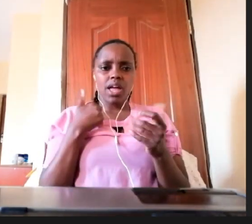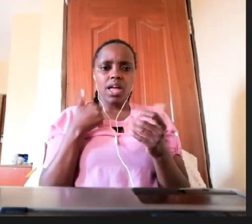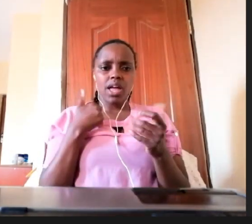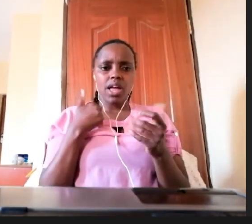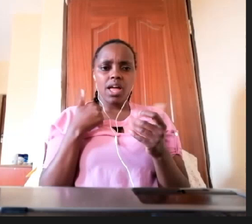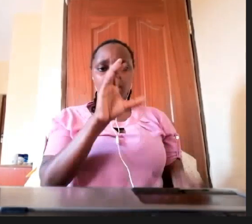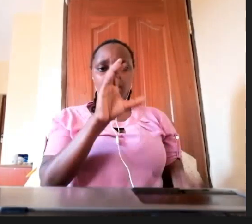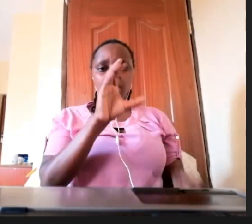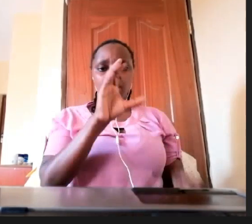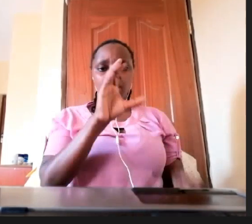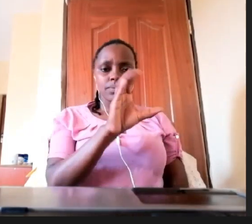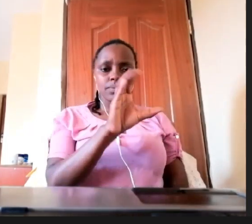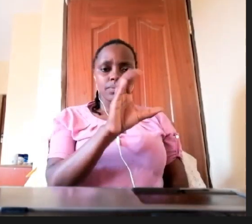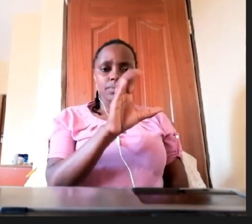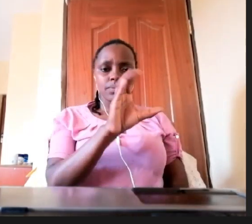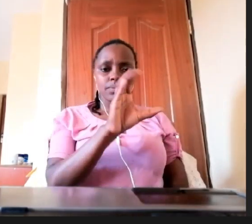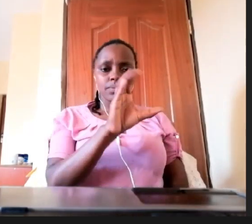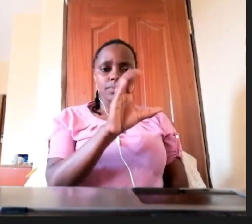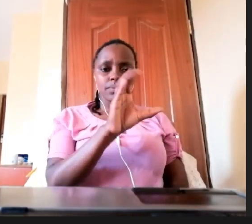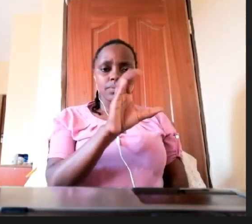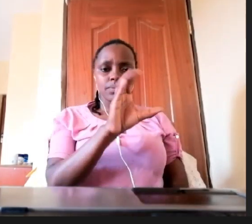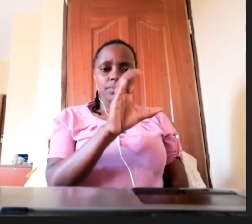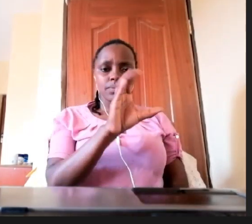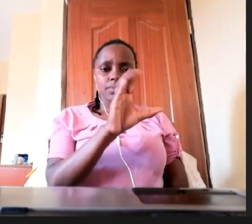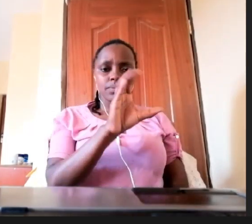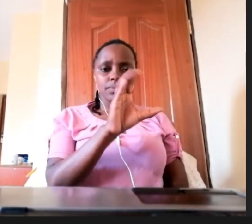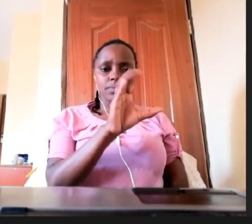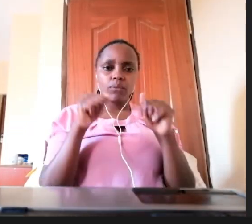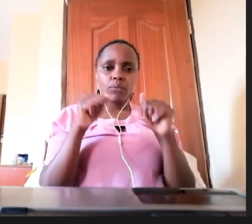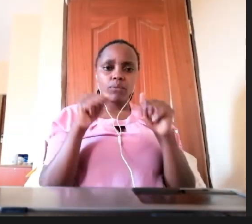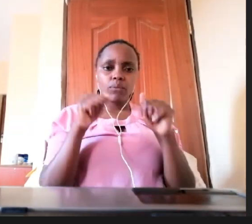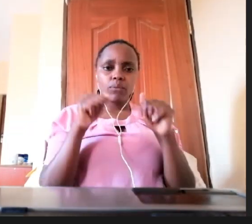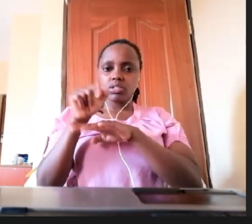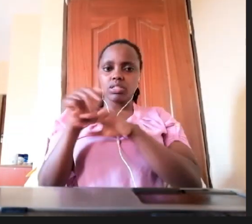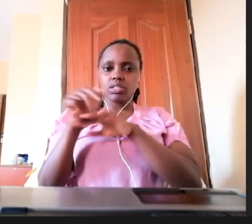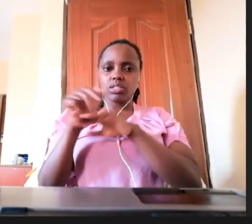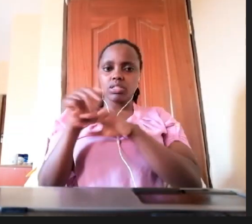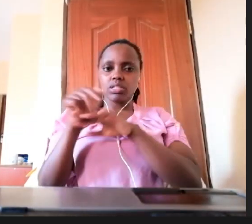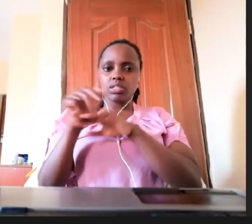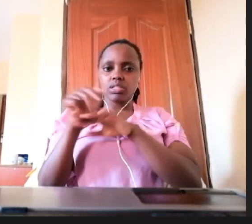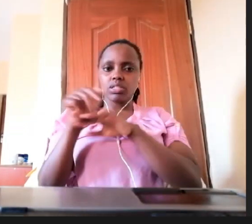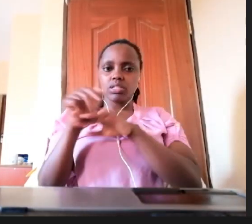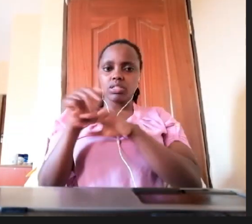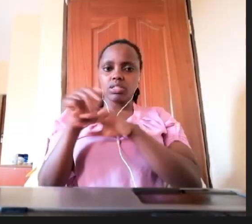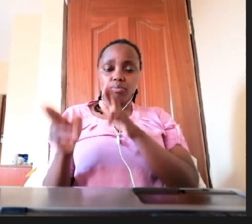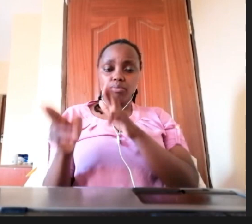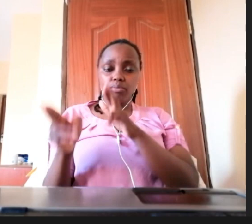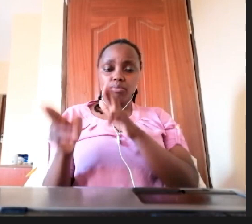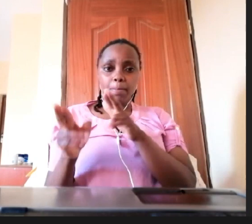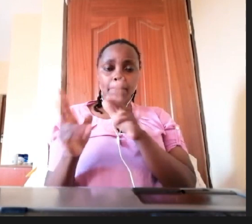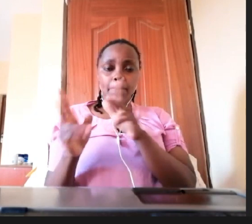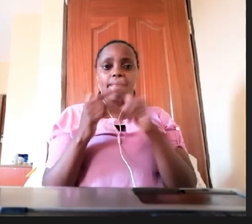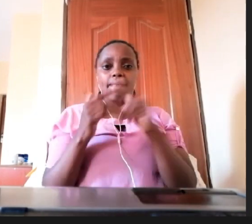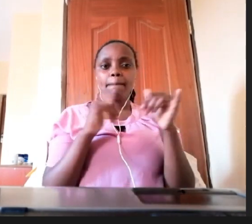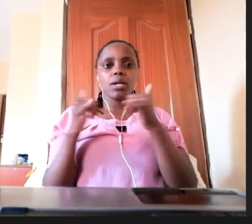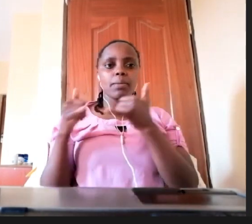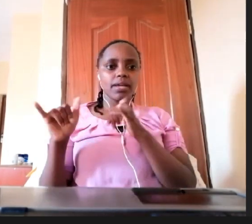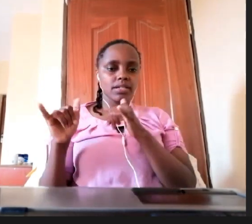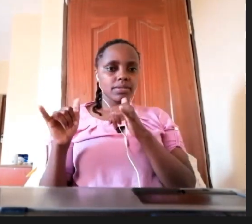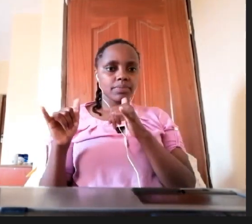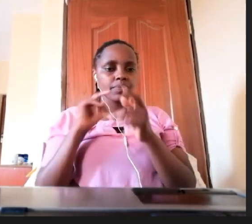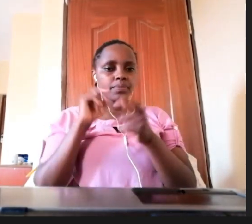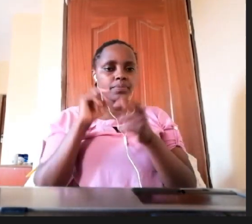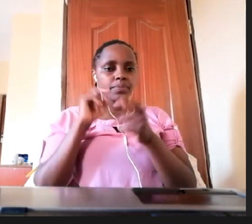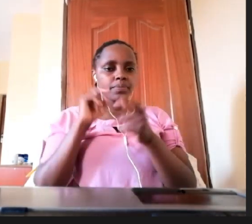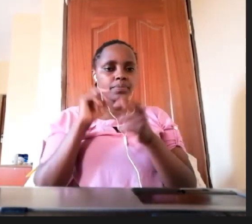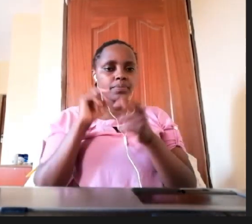is receiving its report, we can take the same report from the state party and implement the